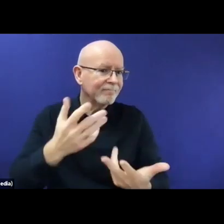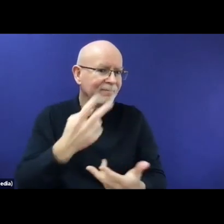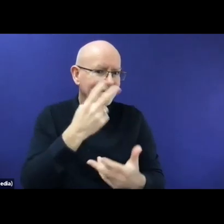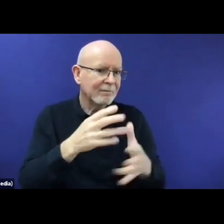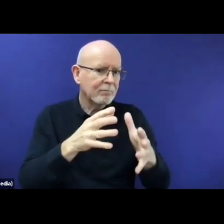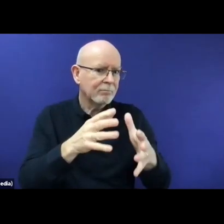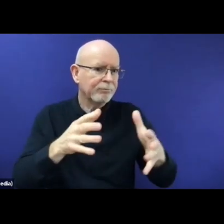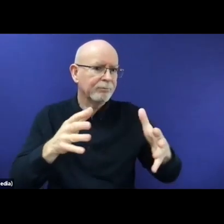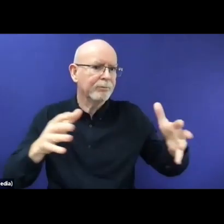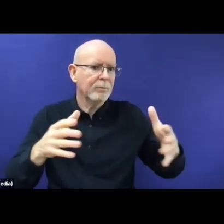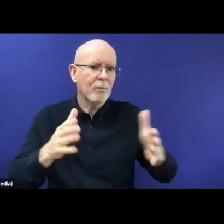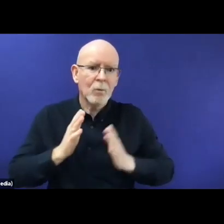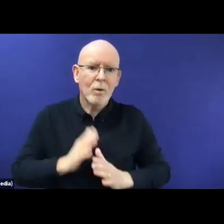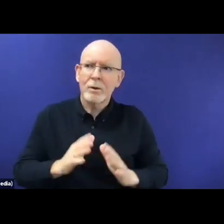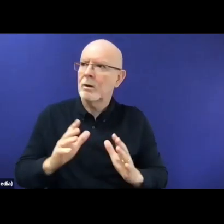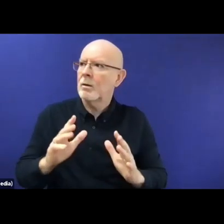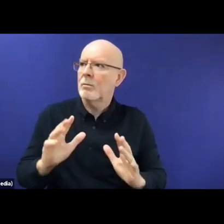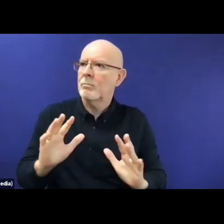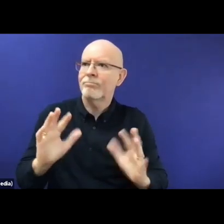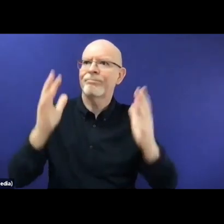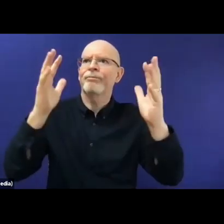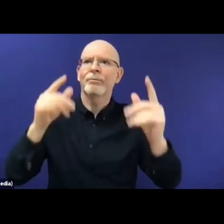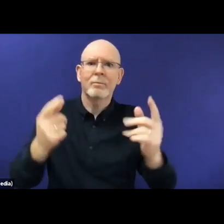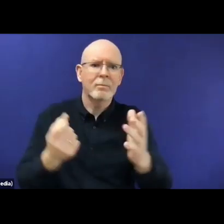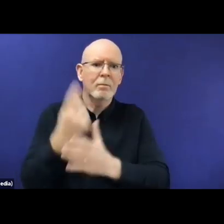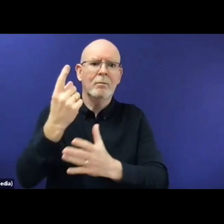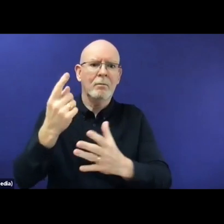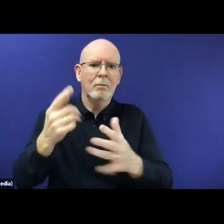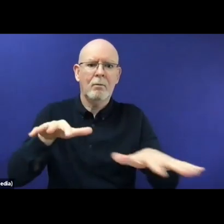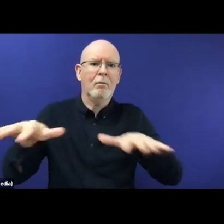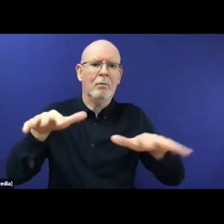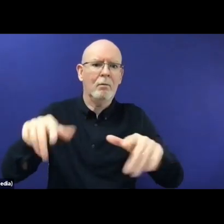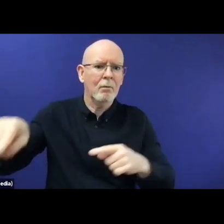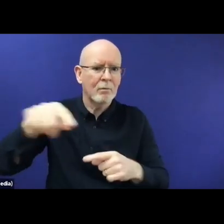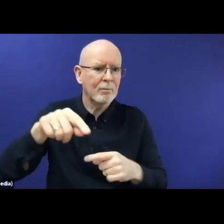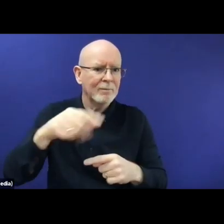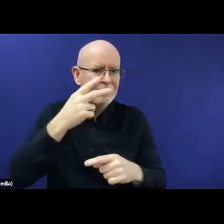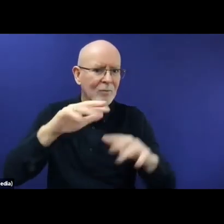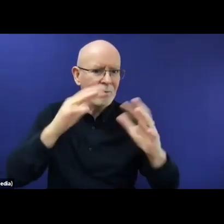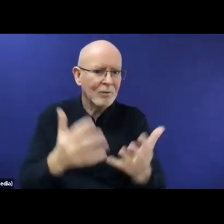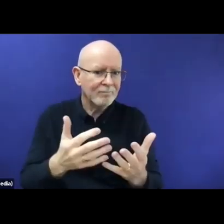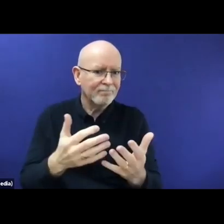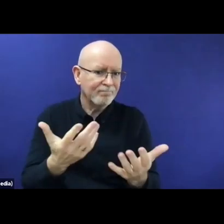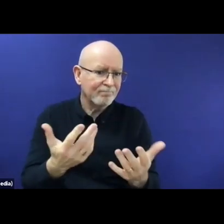to encompass all activities aimed at ensuring the full respect of